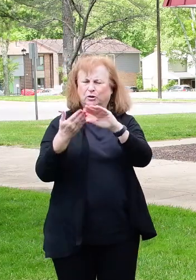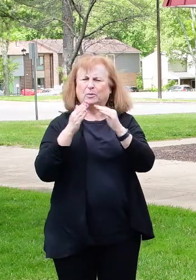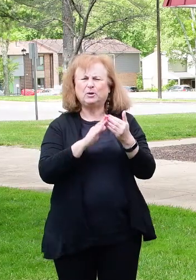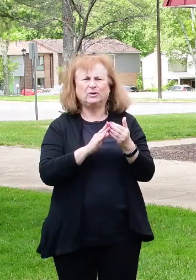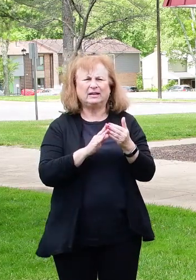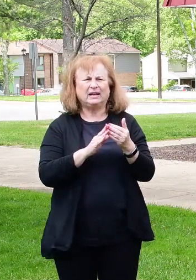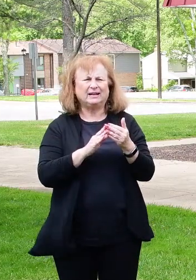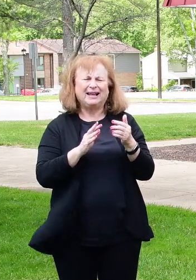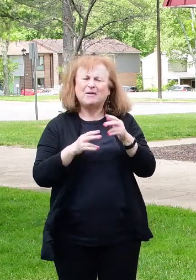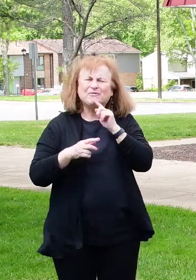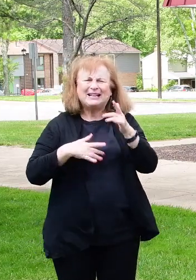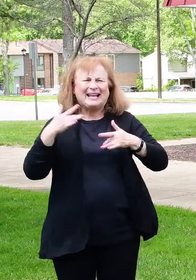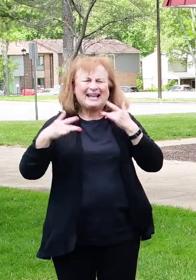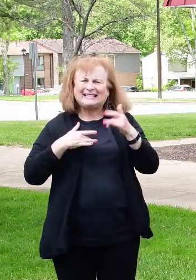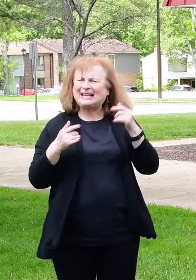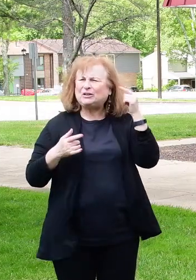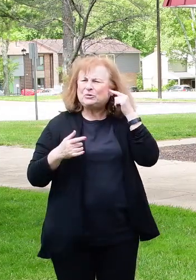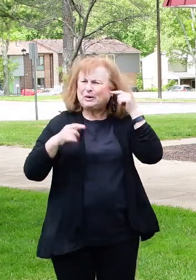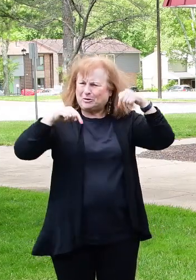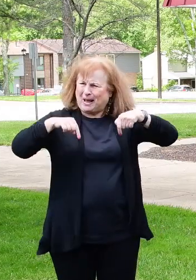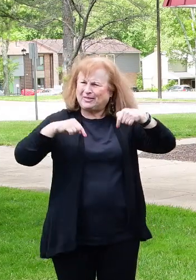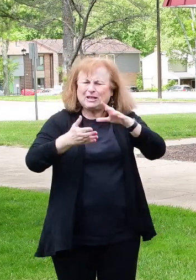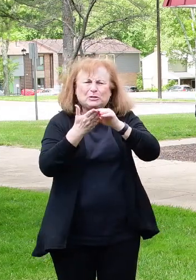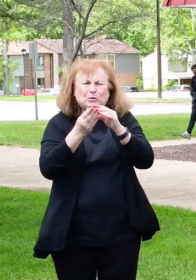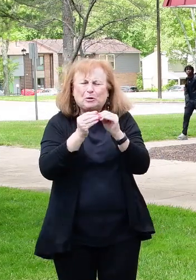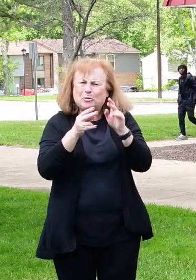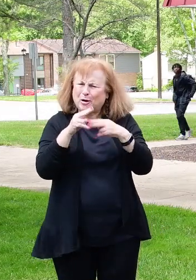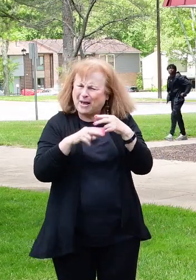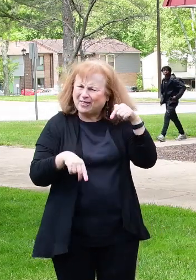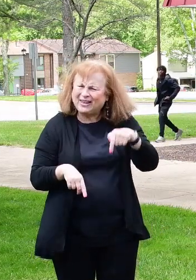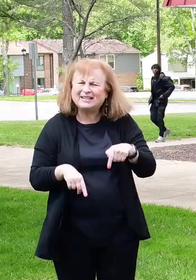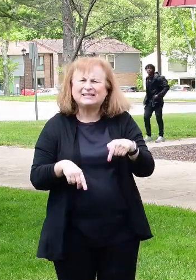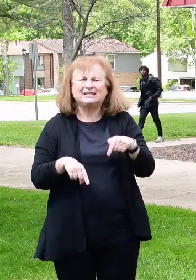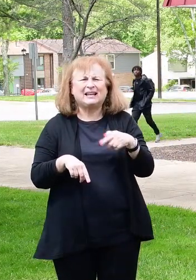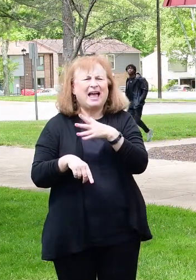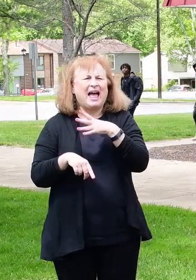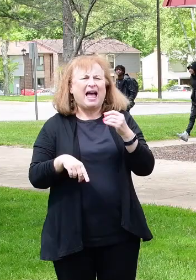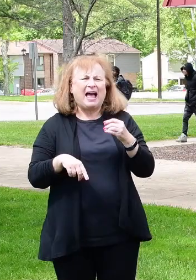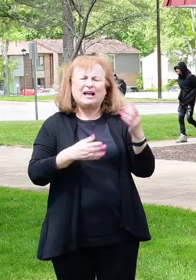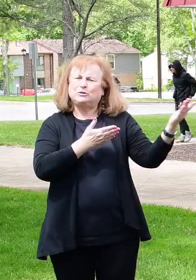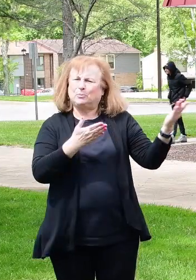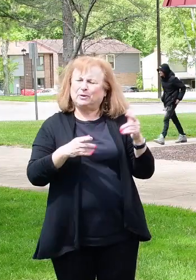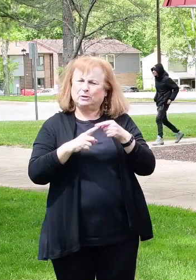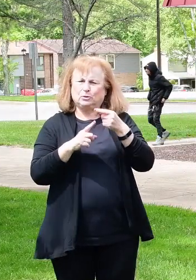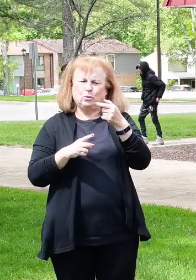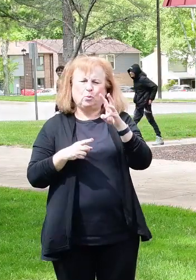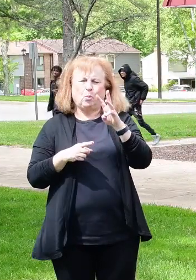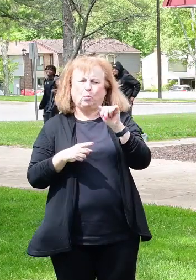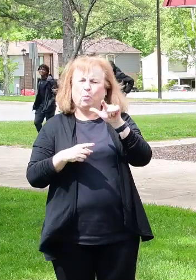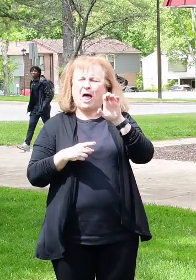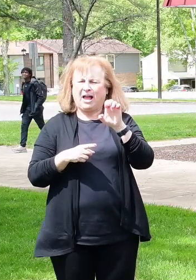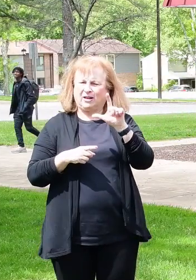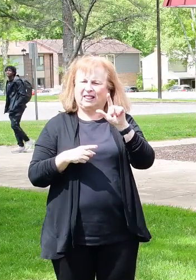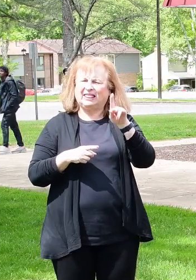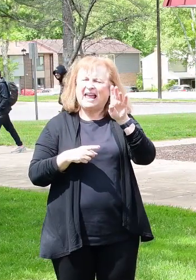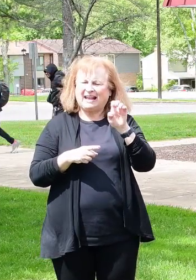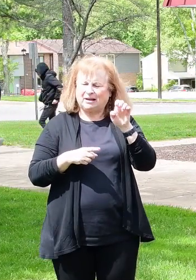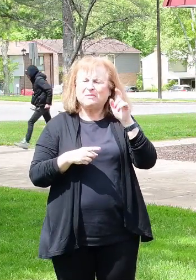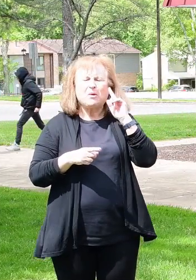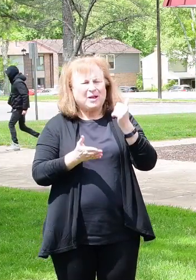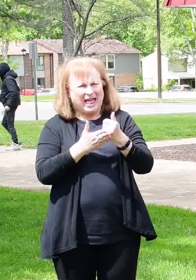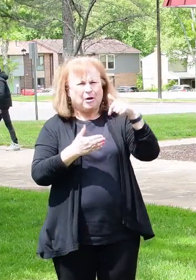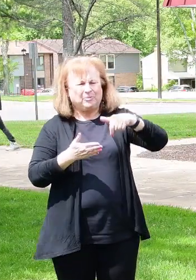so I'm just so excited to hear about this, to learn more about this, and to bring it to Wild Lake because it will help